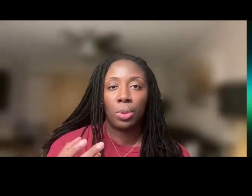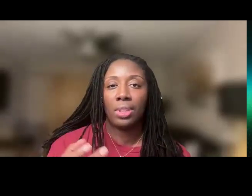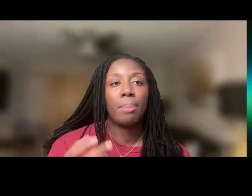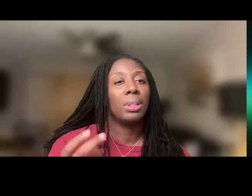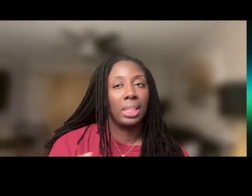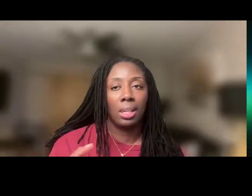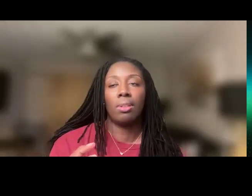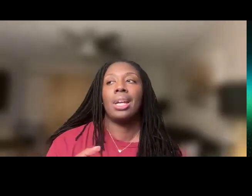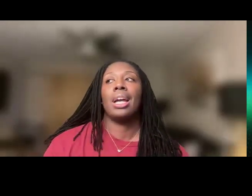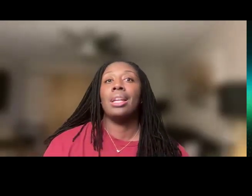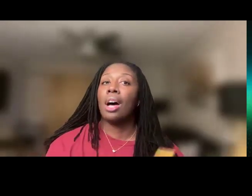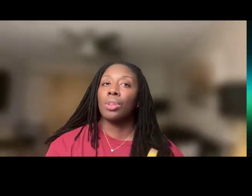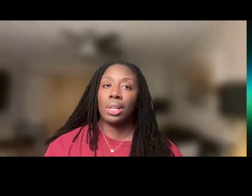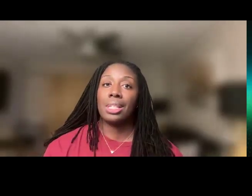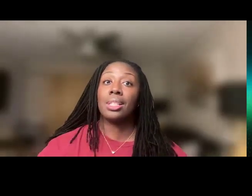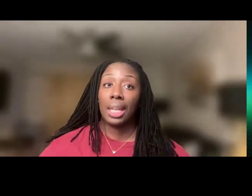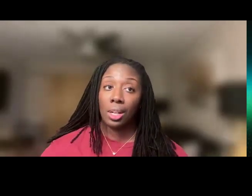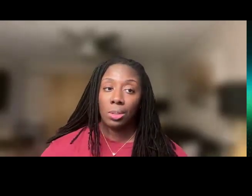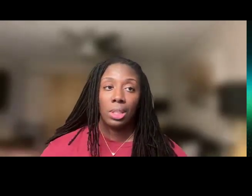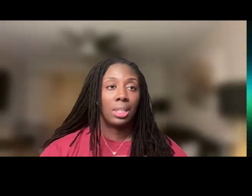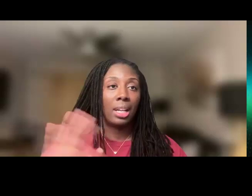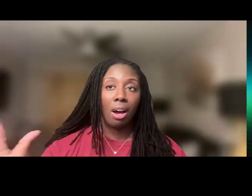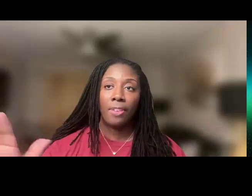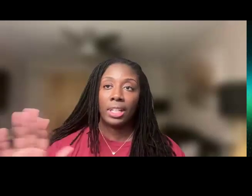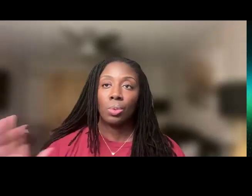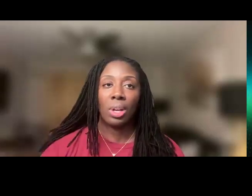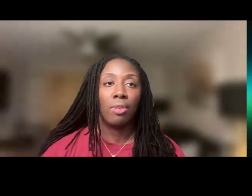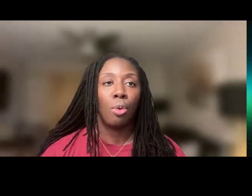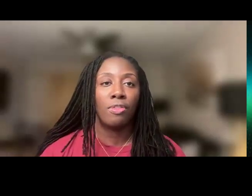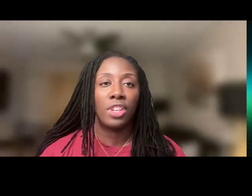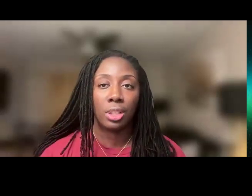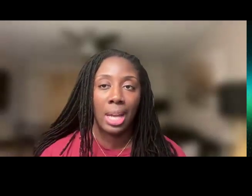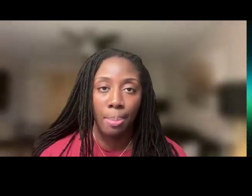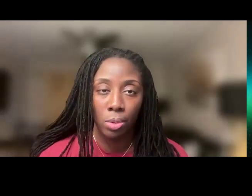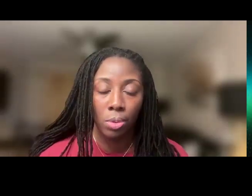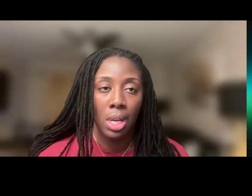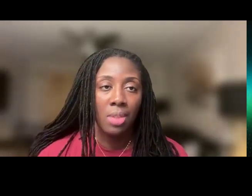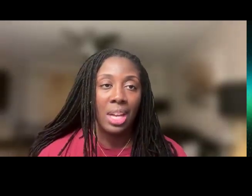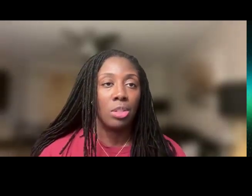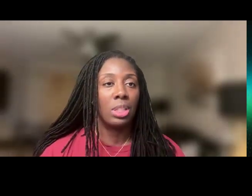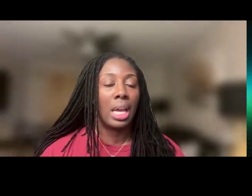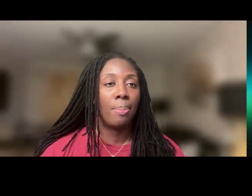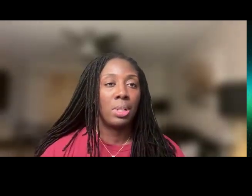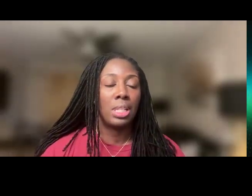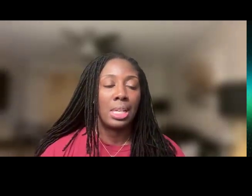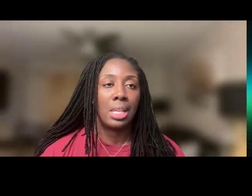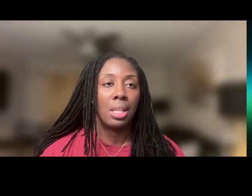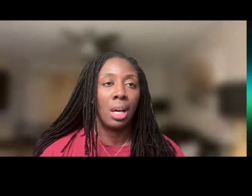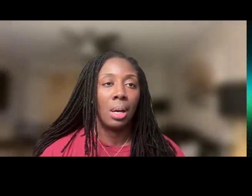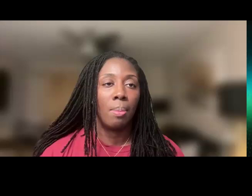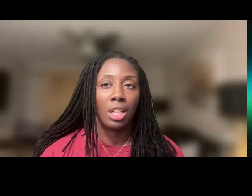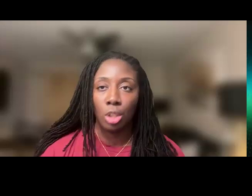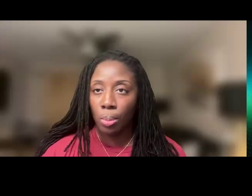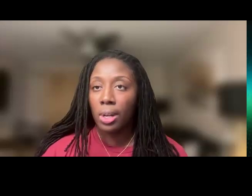100 people that believe, and now they're ready to scale, take off, and get ready for venture capital. And that usually happens